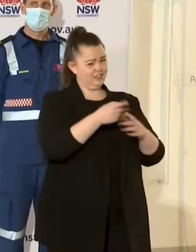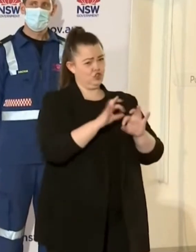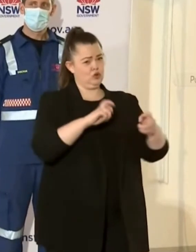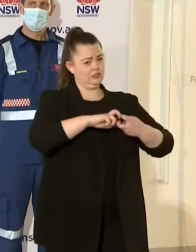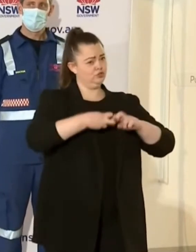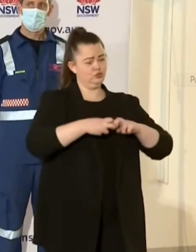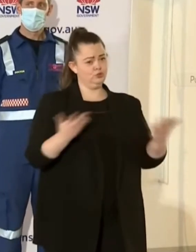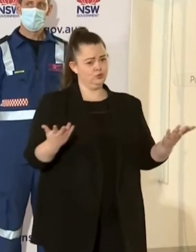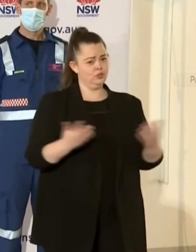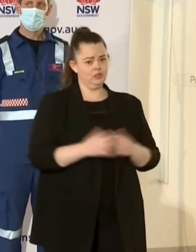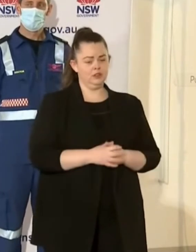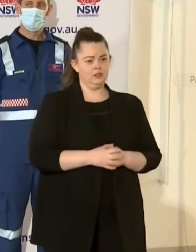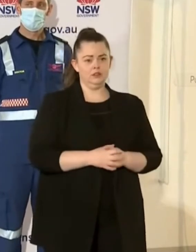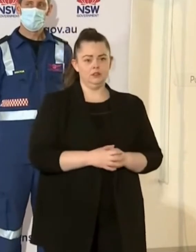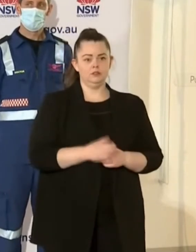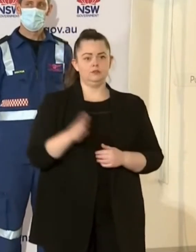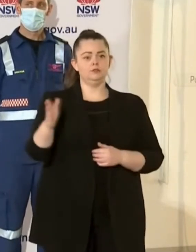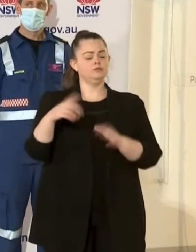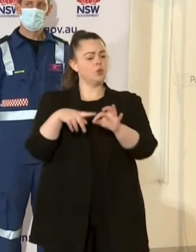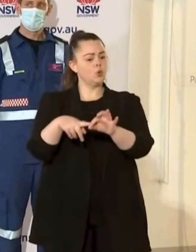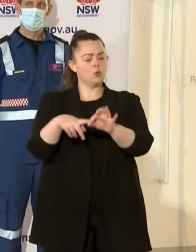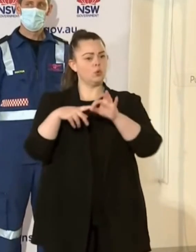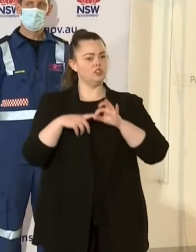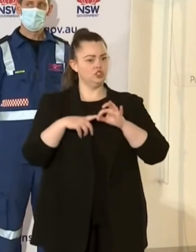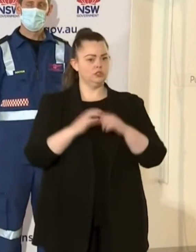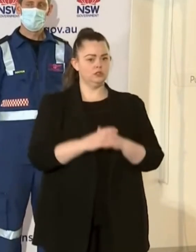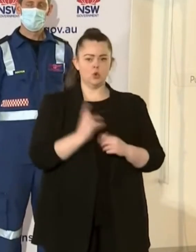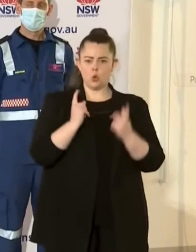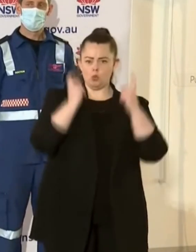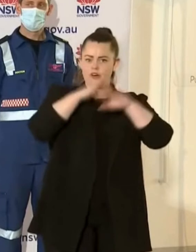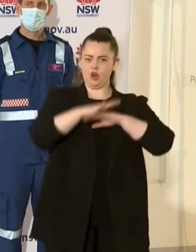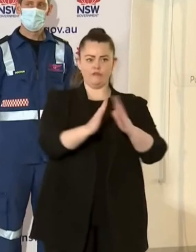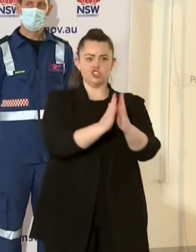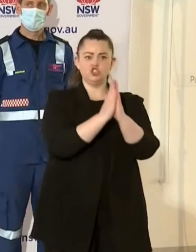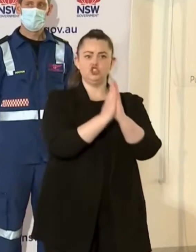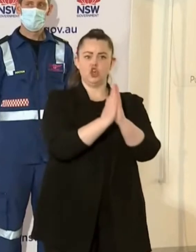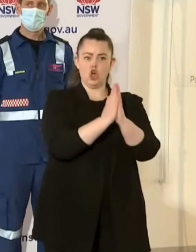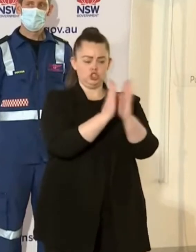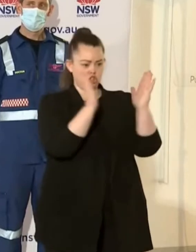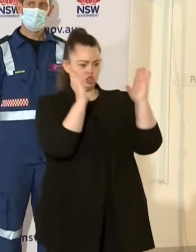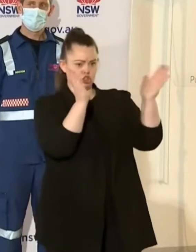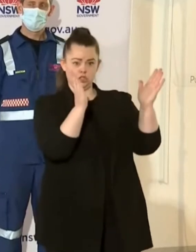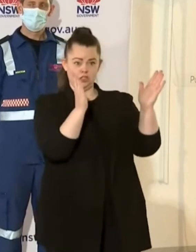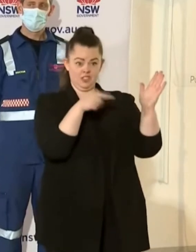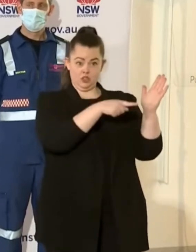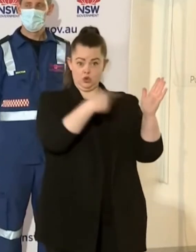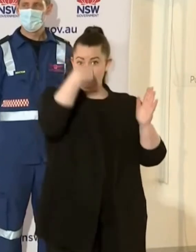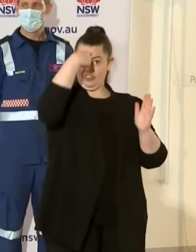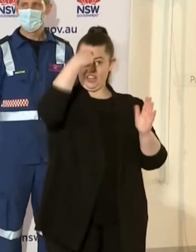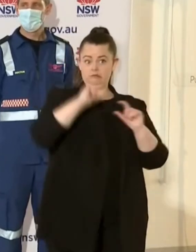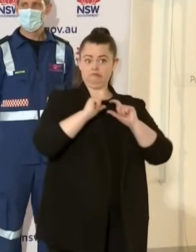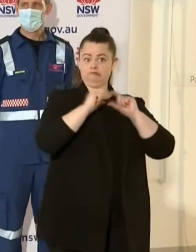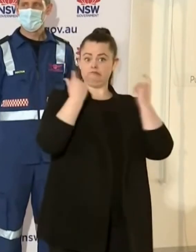to turn away unvaccinated worshippers once they reopen? And have you been lobbied by any archbishops about